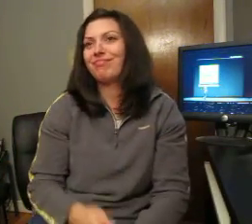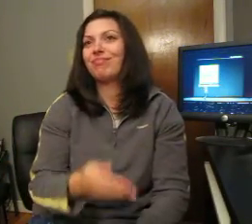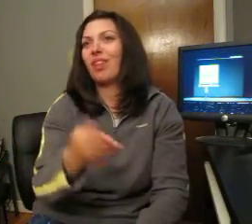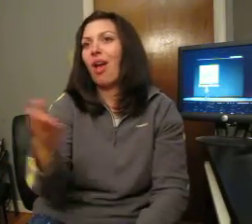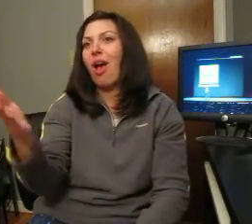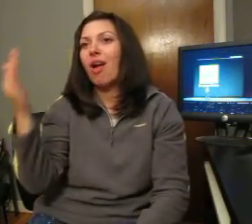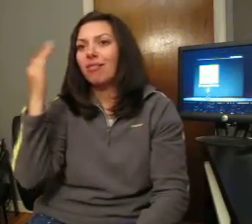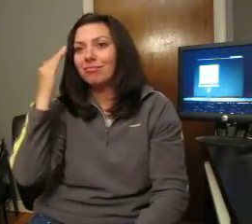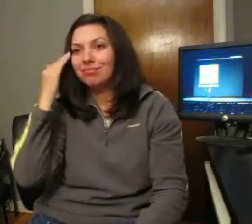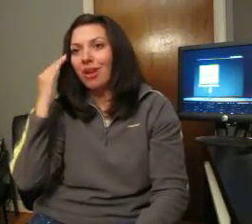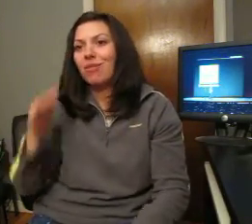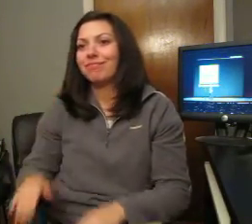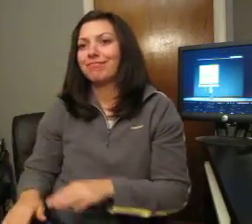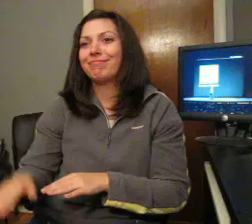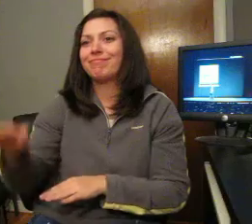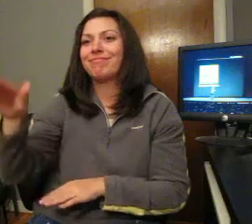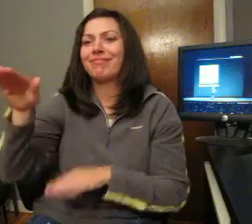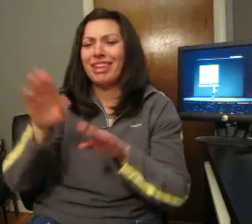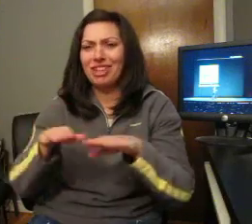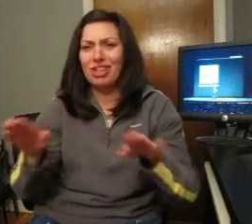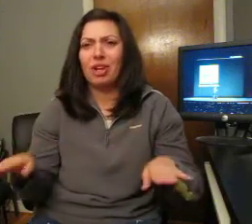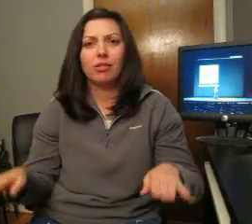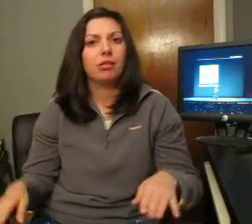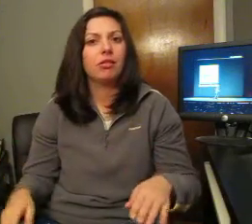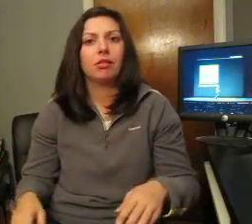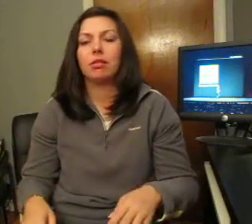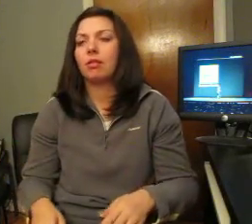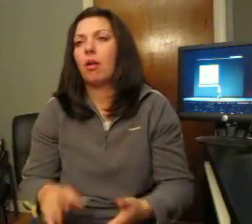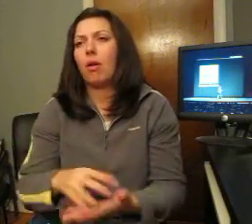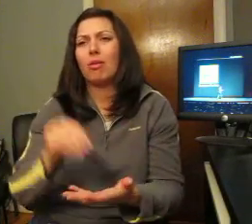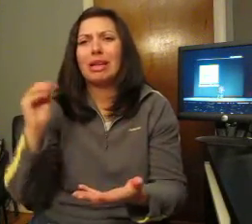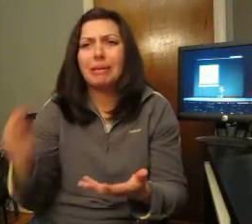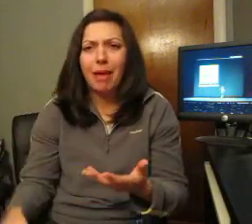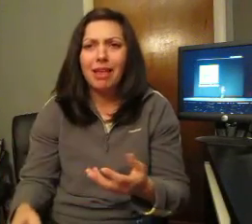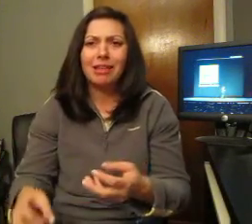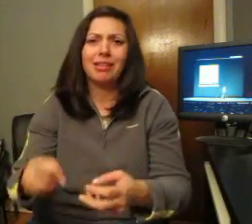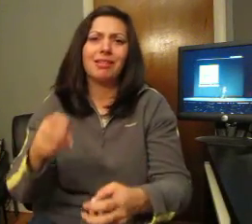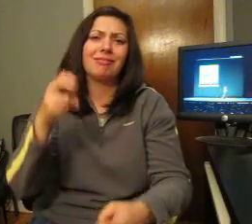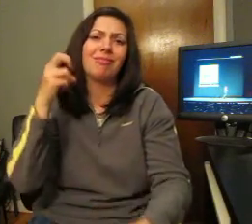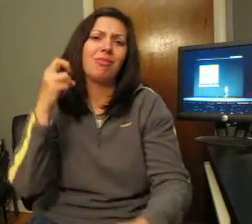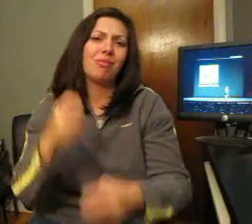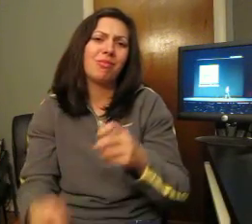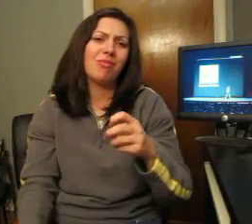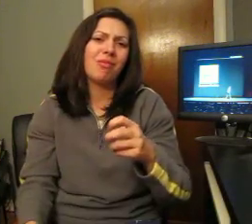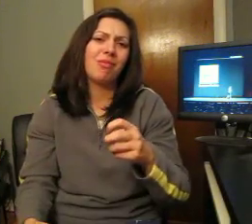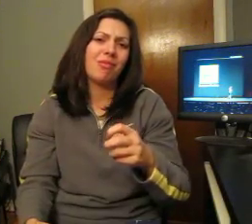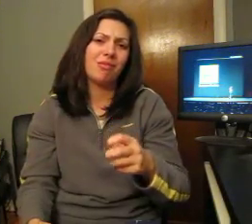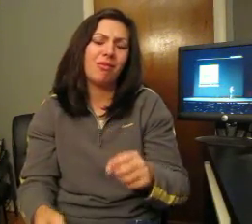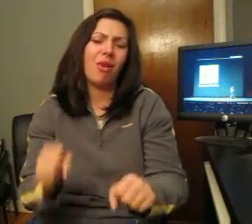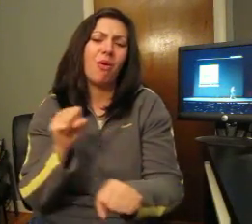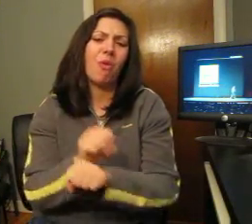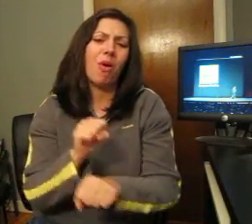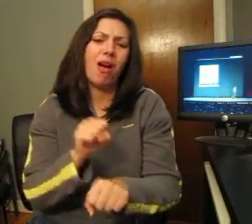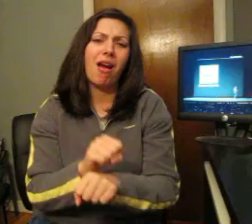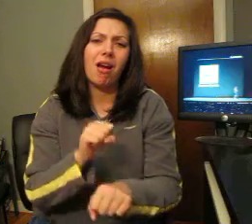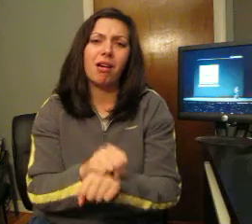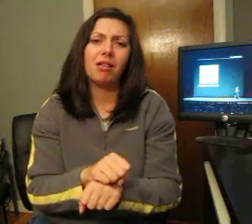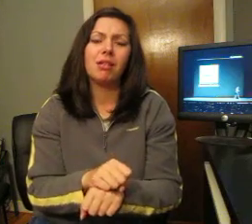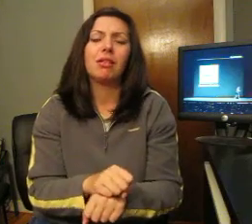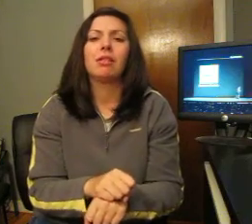money, lots of energy, lots of time. People get gray hairs. Birds often die, actually, because of